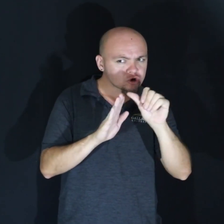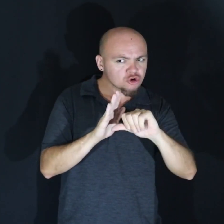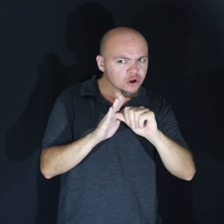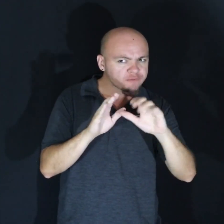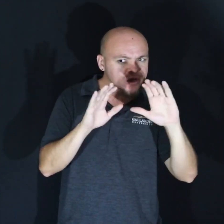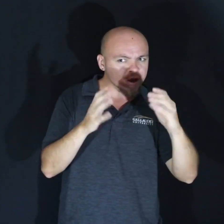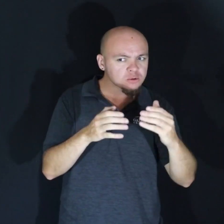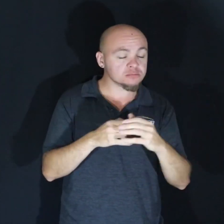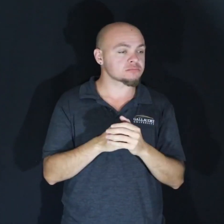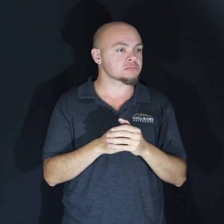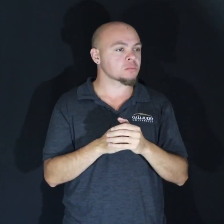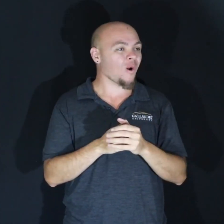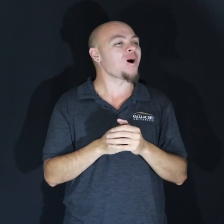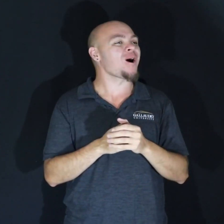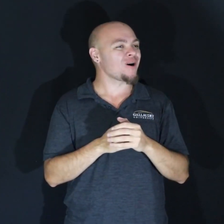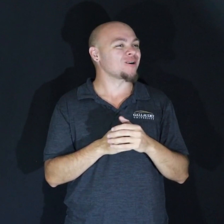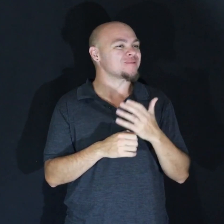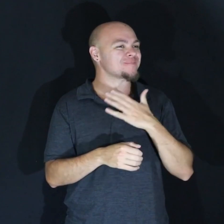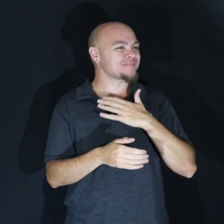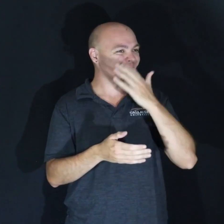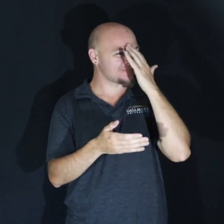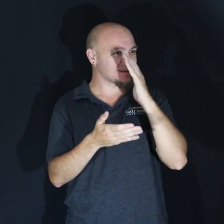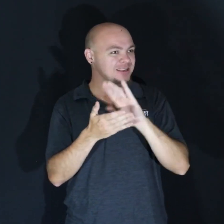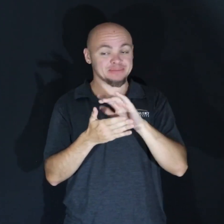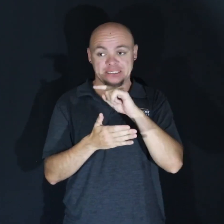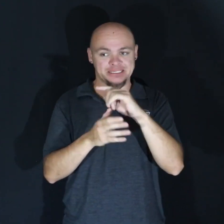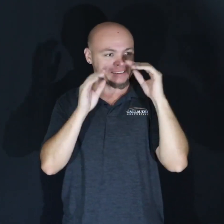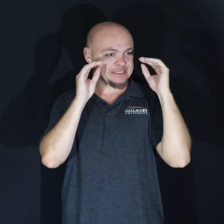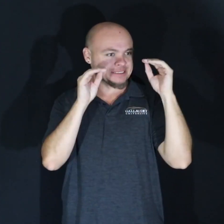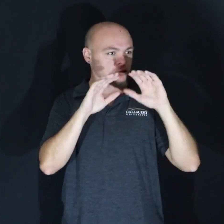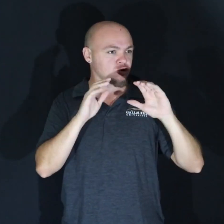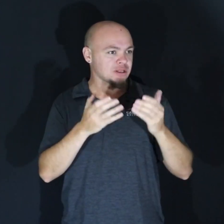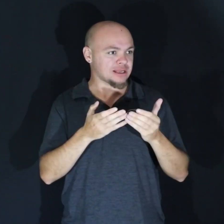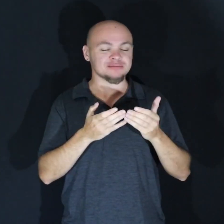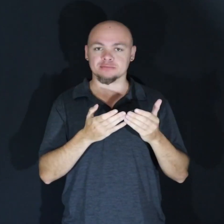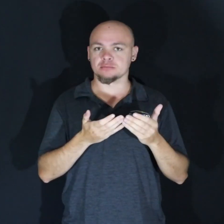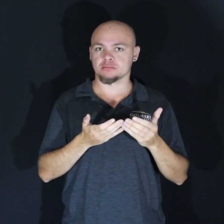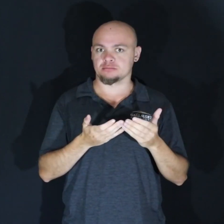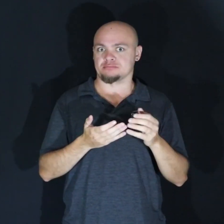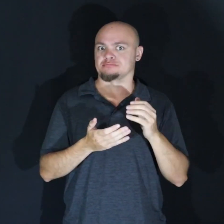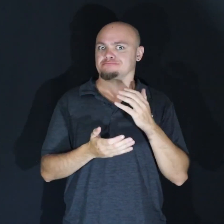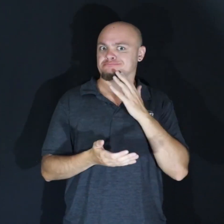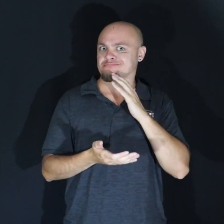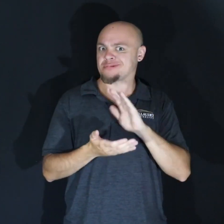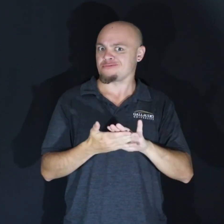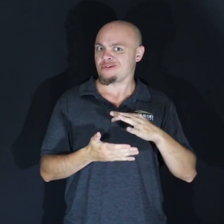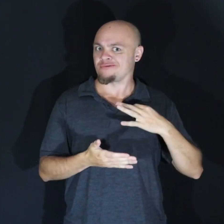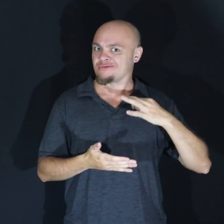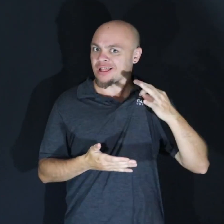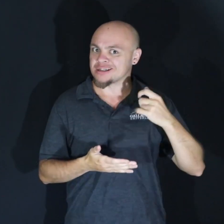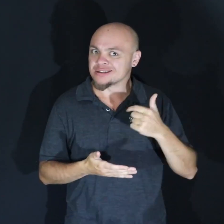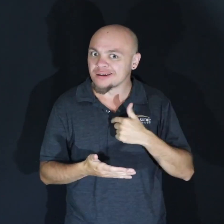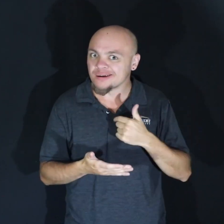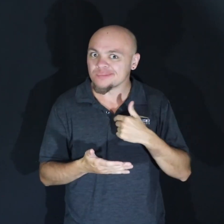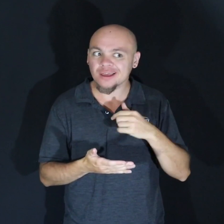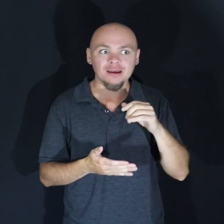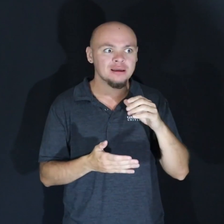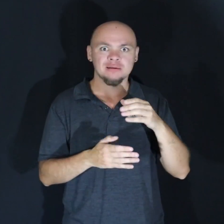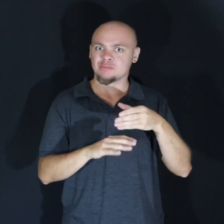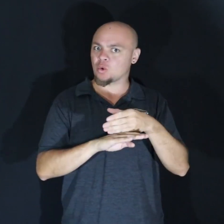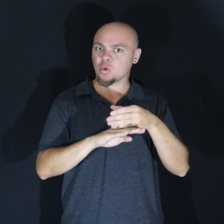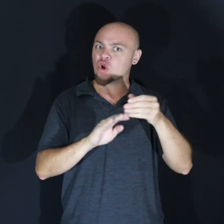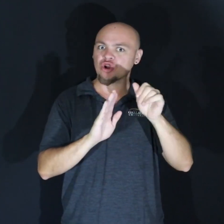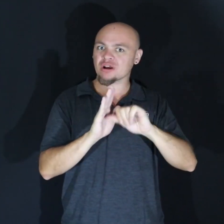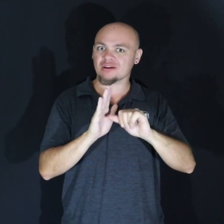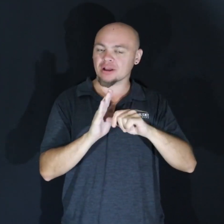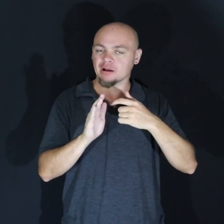said, yes, my husband. And that's where it started. I knew nothing about woodcarving at the time, but I